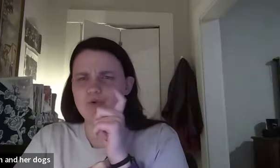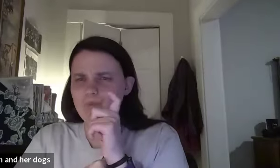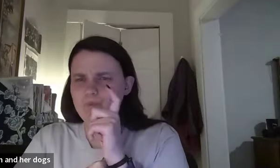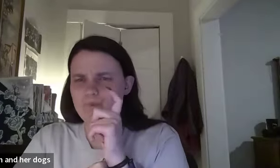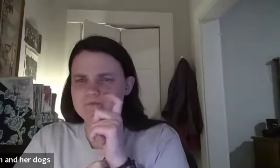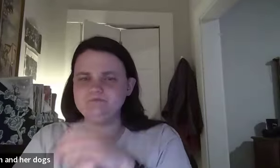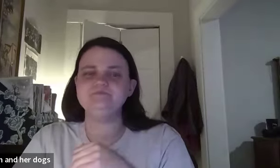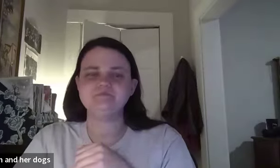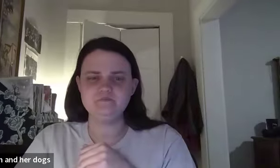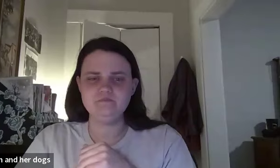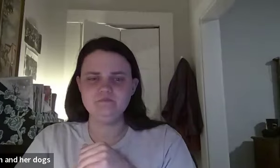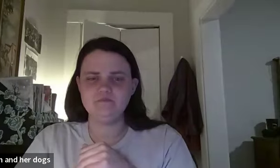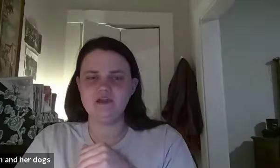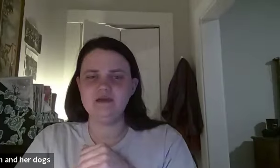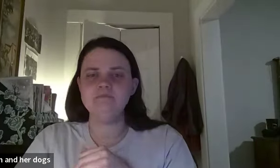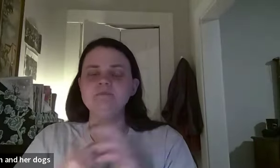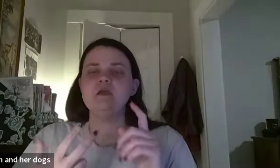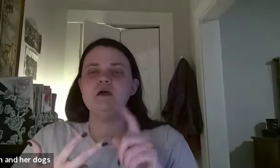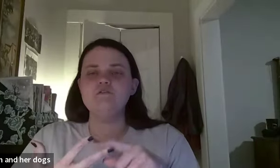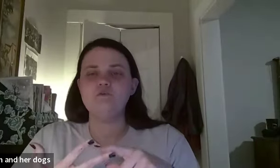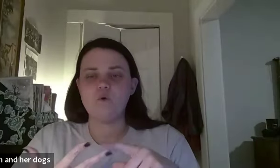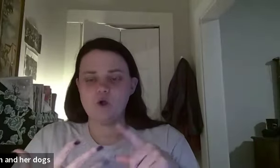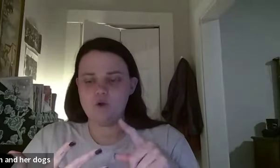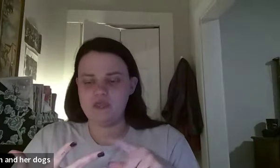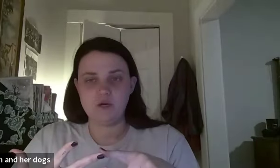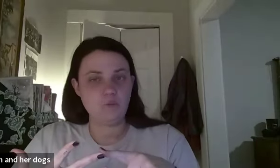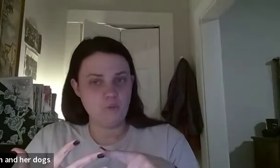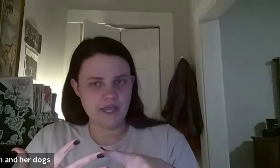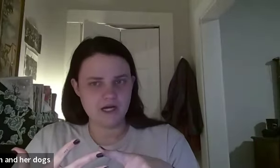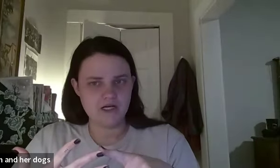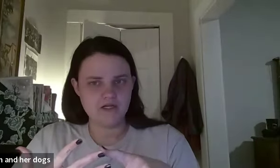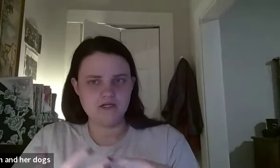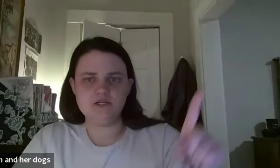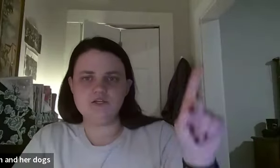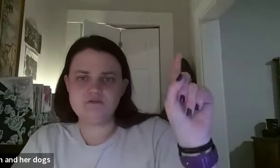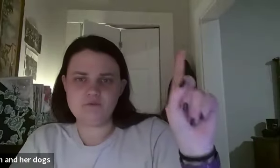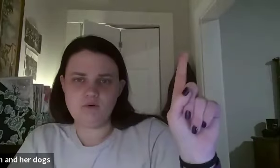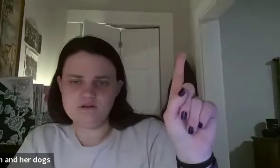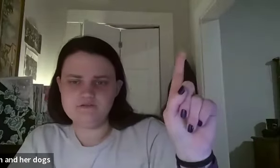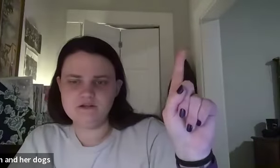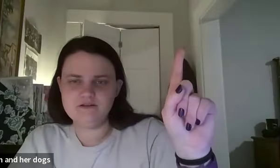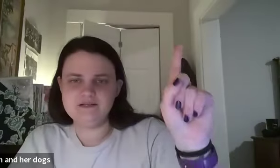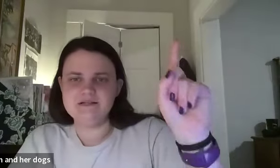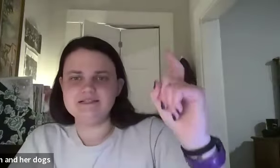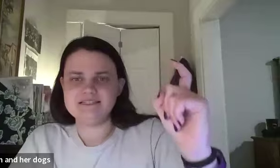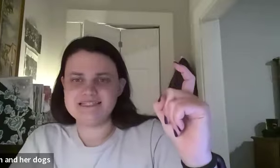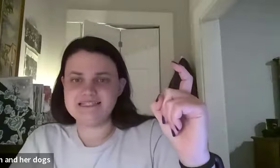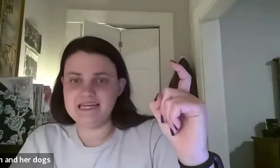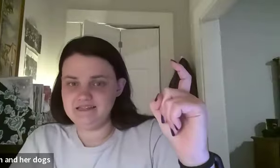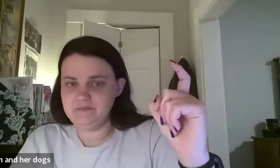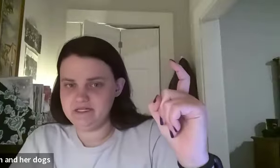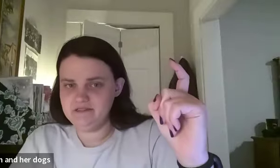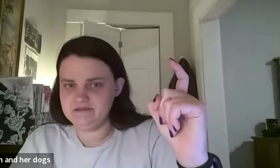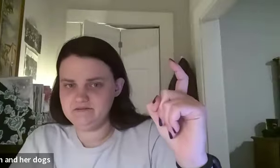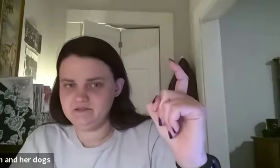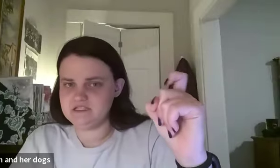ooh. Okay. For then where, you can have a pointer finger slightly bent. It's